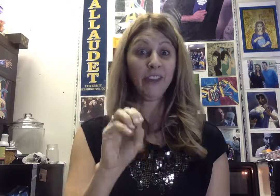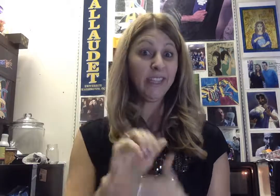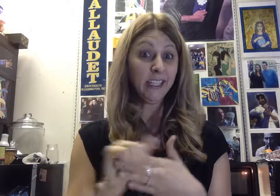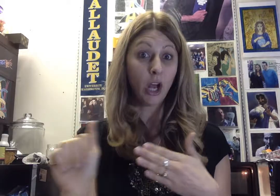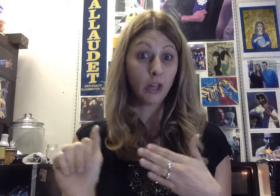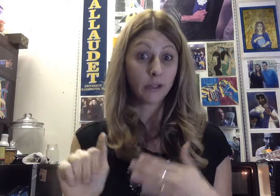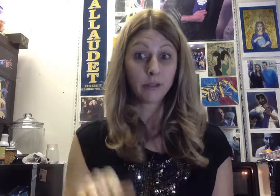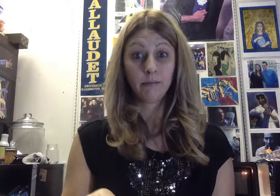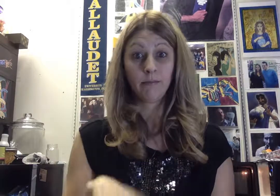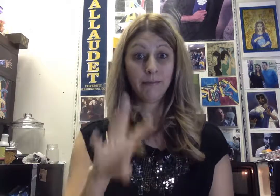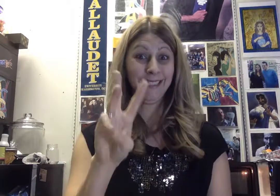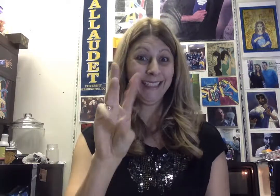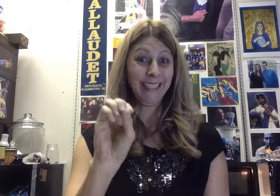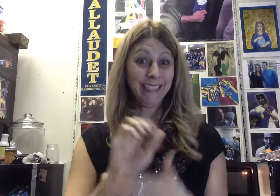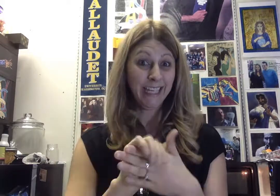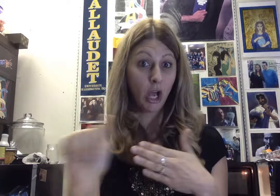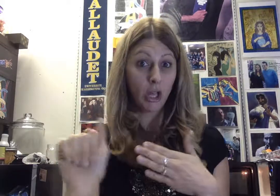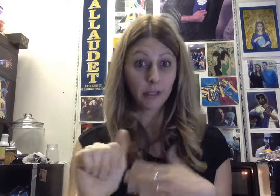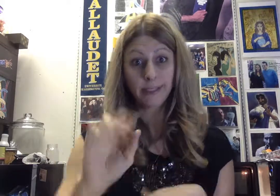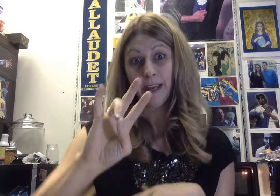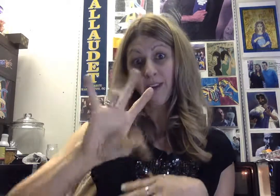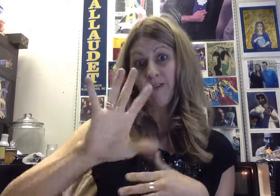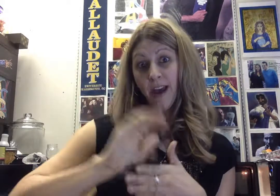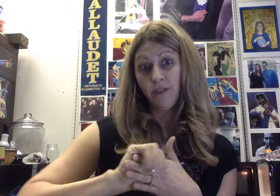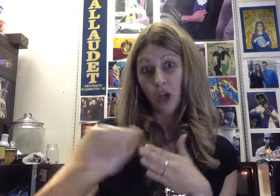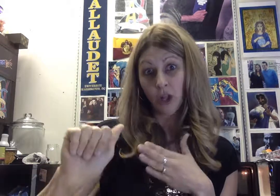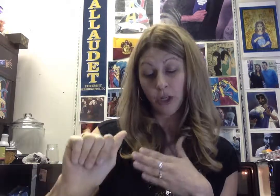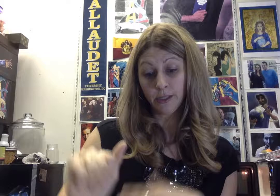$50, $60, $75.